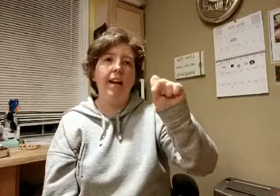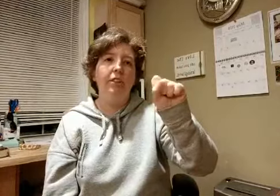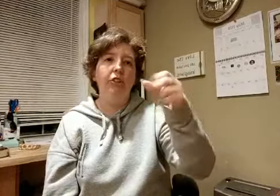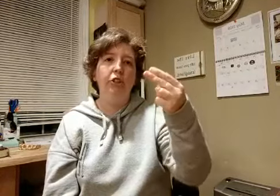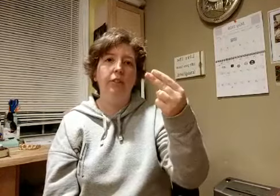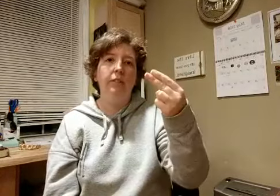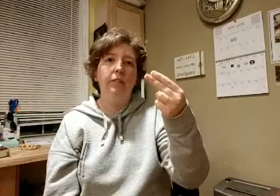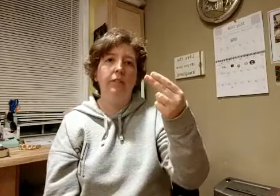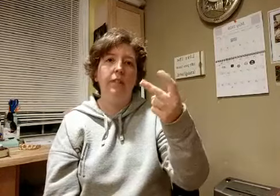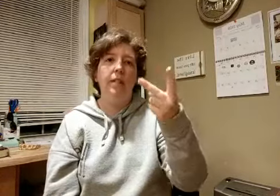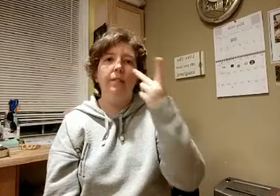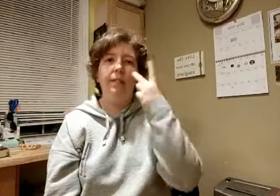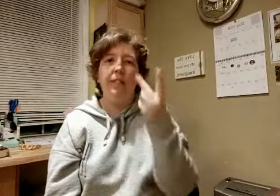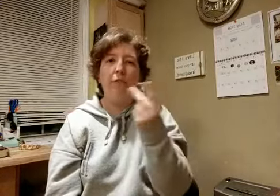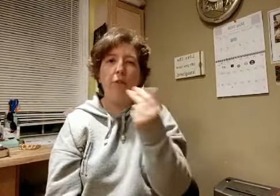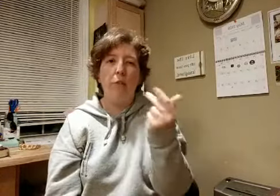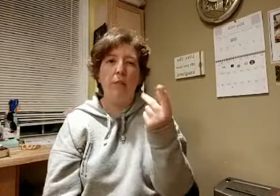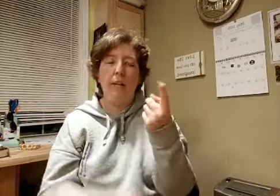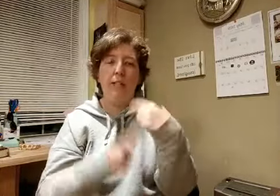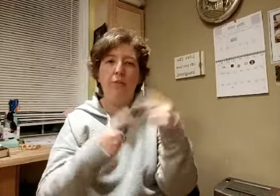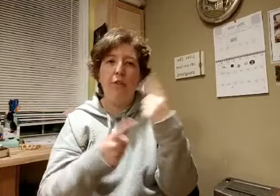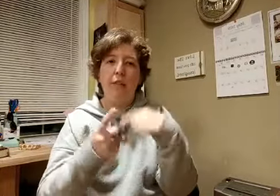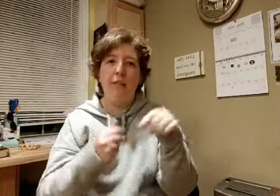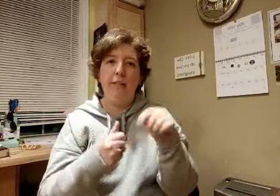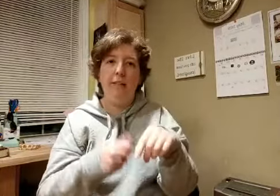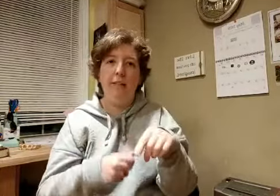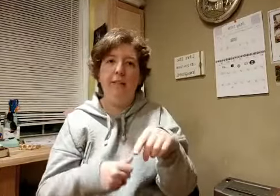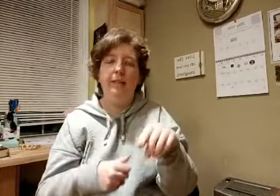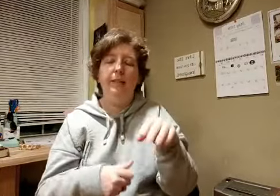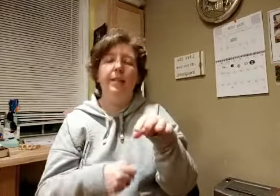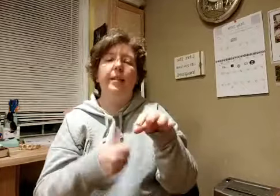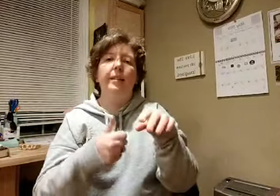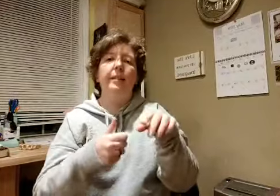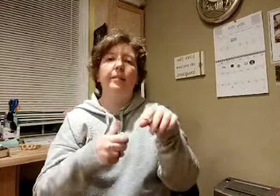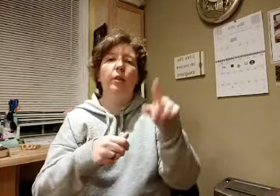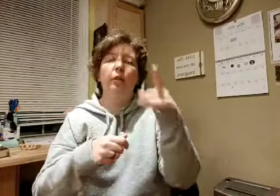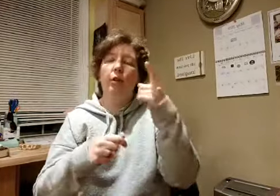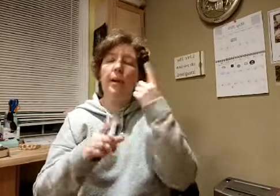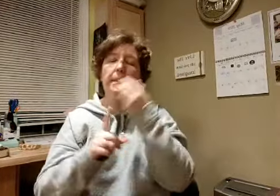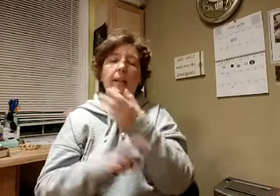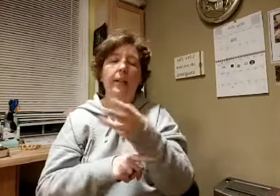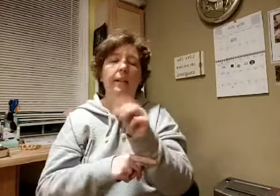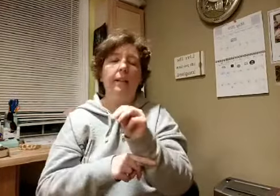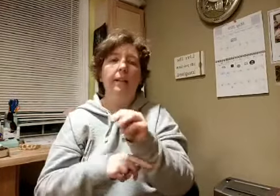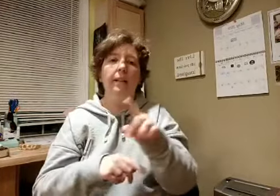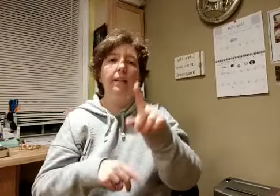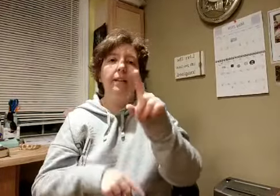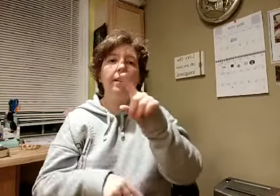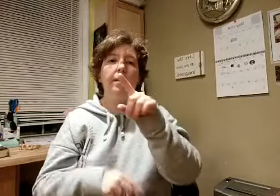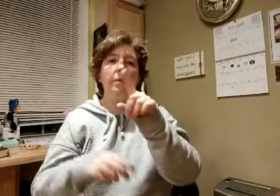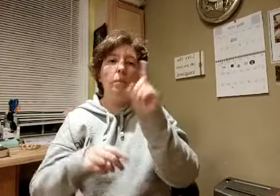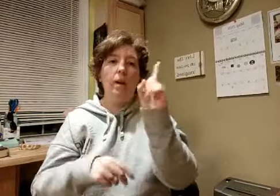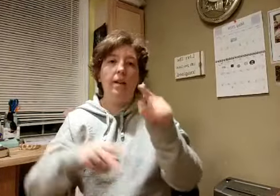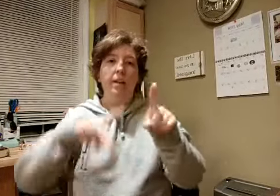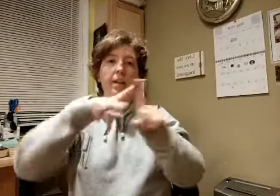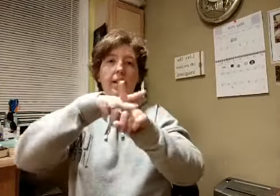Flash. Seen a few signs for it, or for him. One is